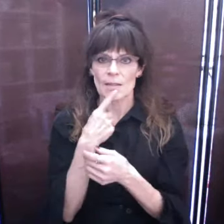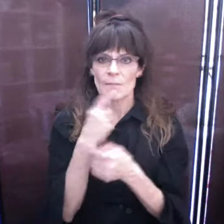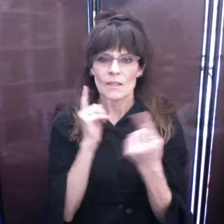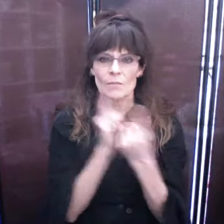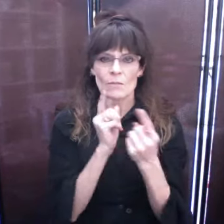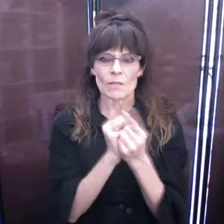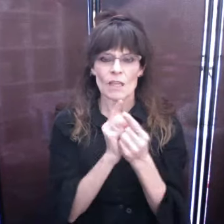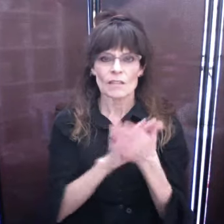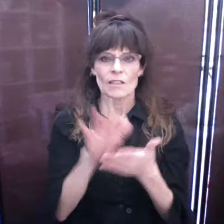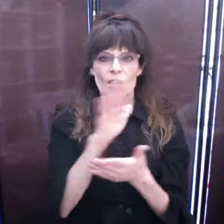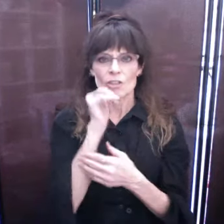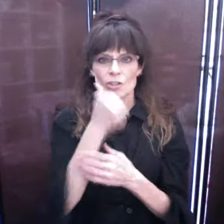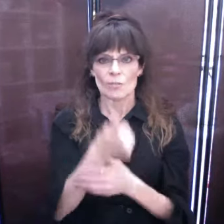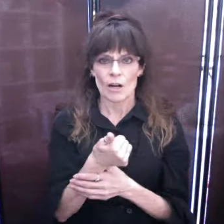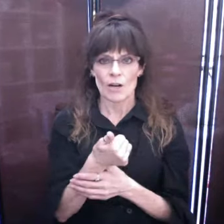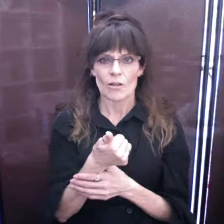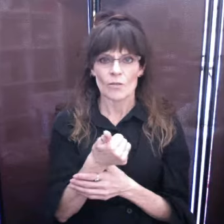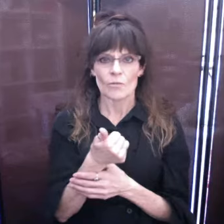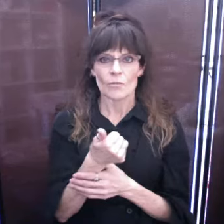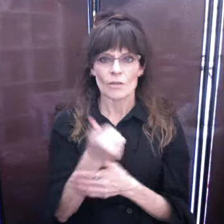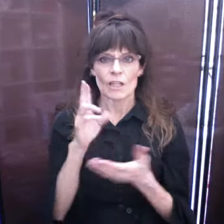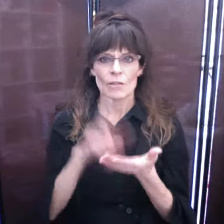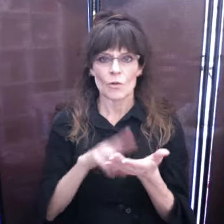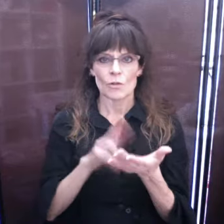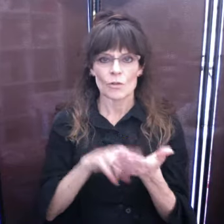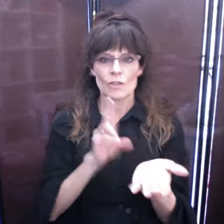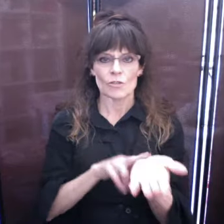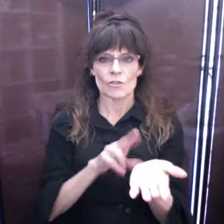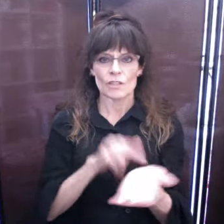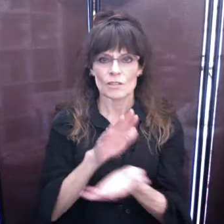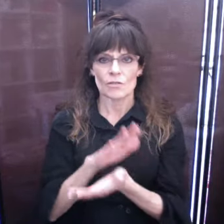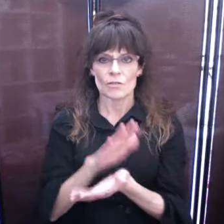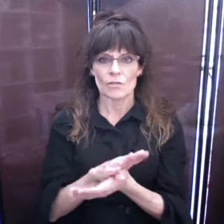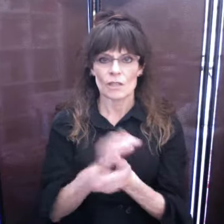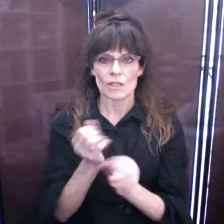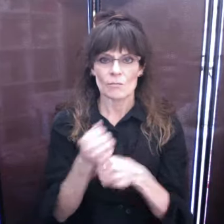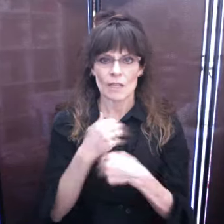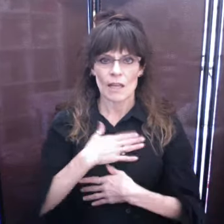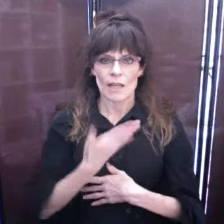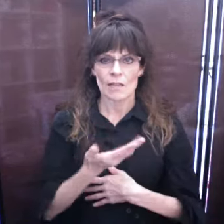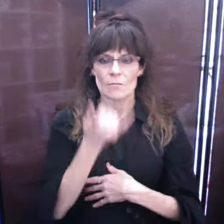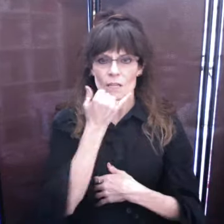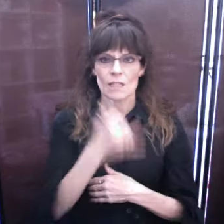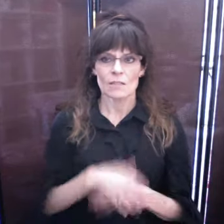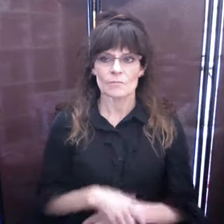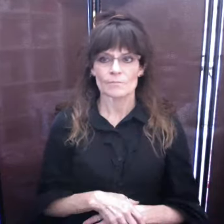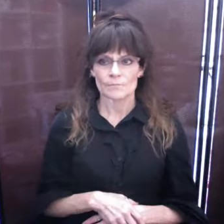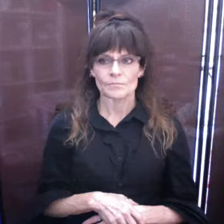College tomorrow, and we're going to get you enrolled in nursing school." And I made that amend. And it was a few years